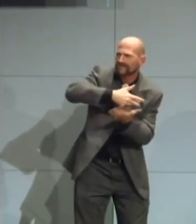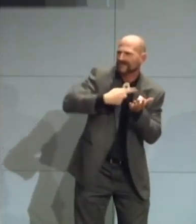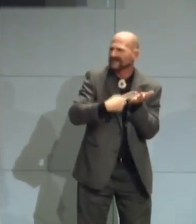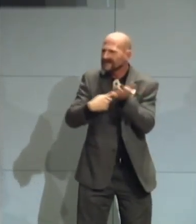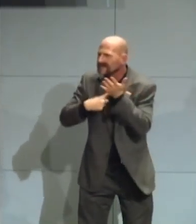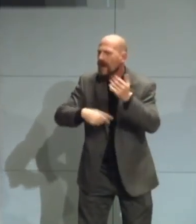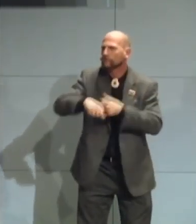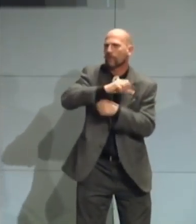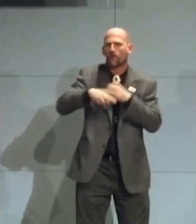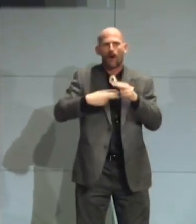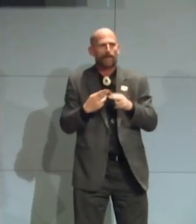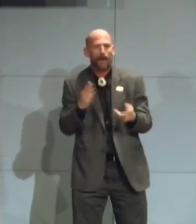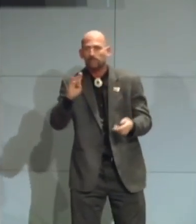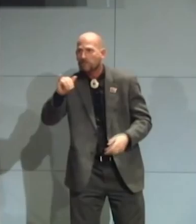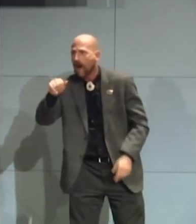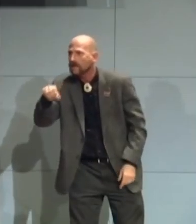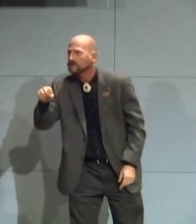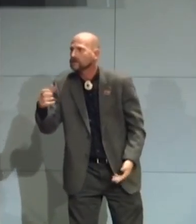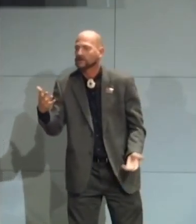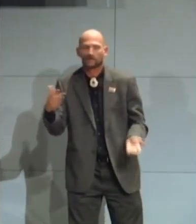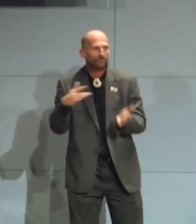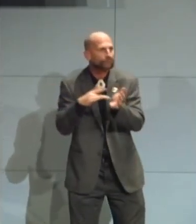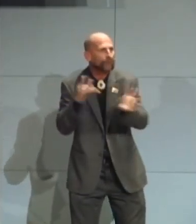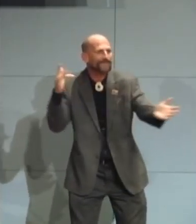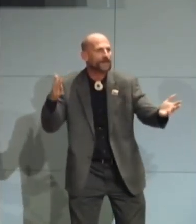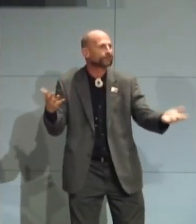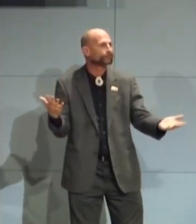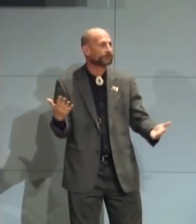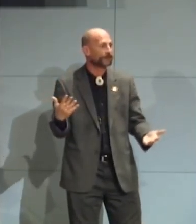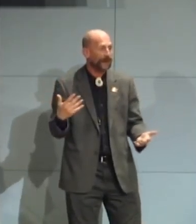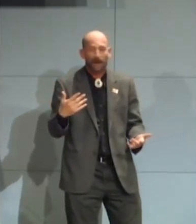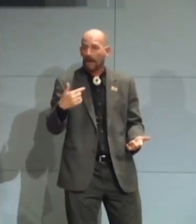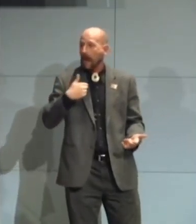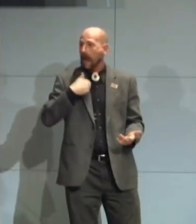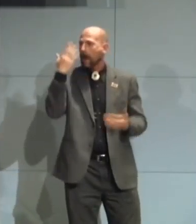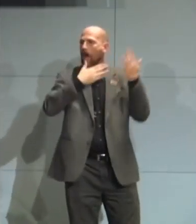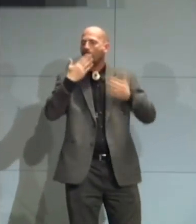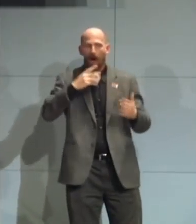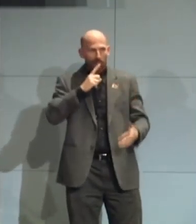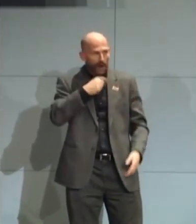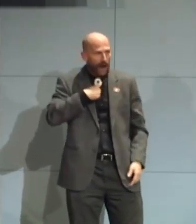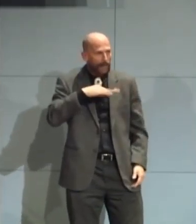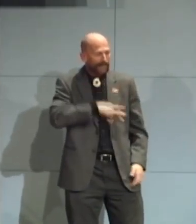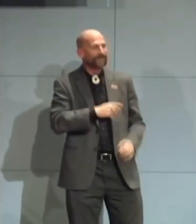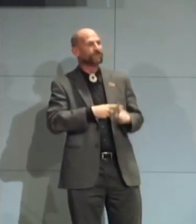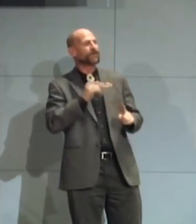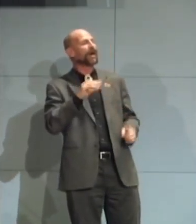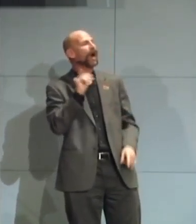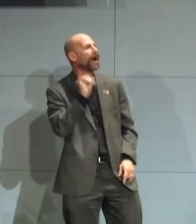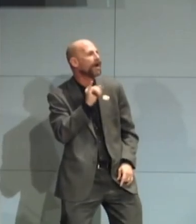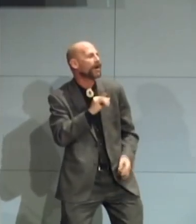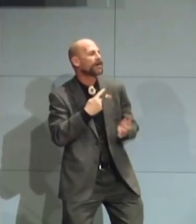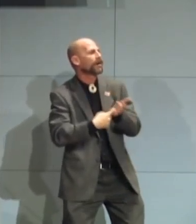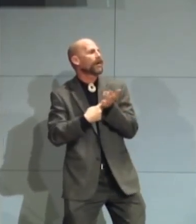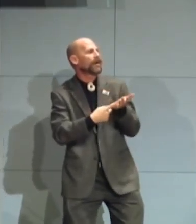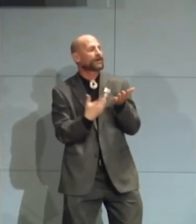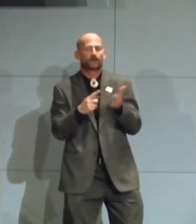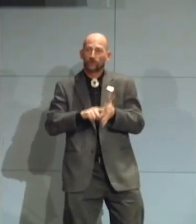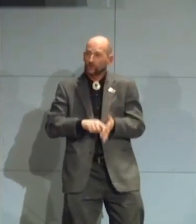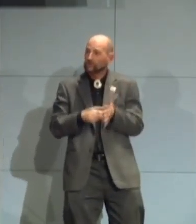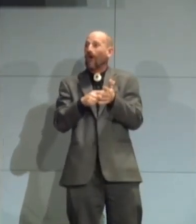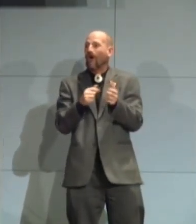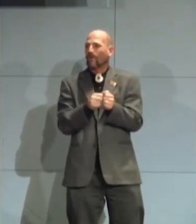hadn't done my own work, if I hadn't really processed my own history. So one of the things I think we can do in our